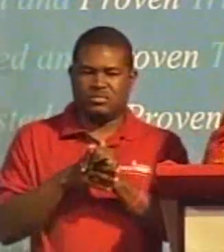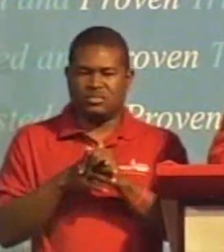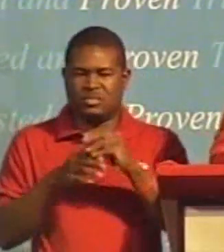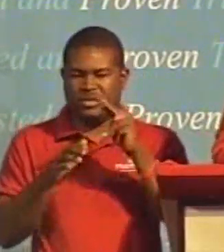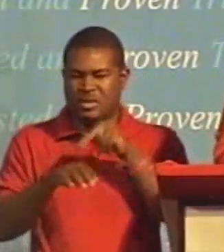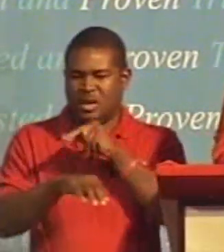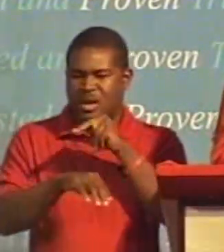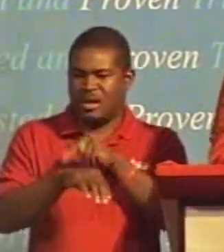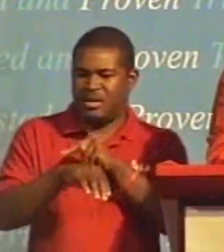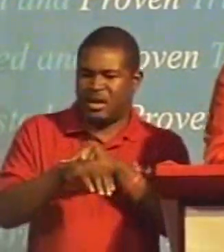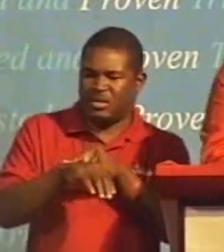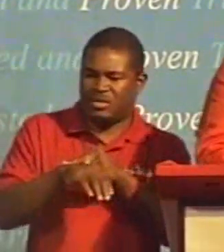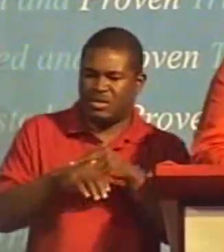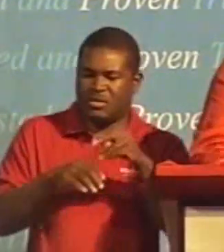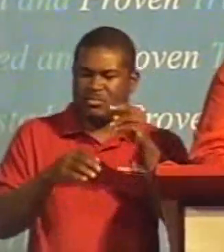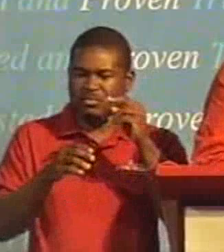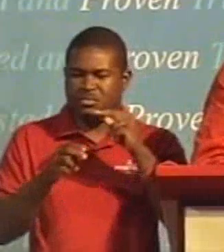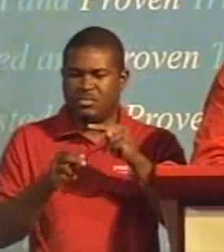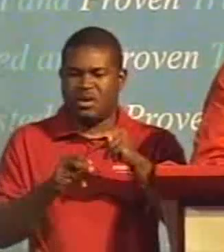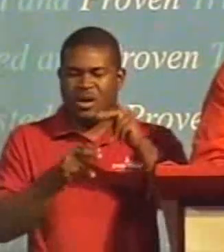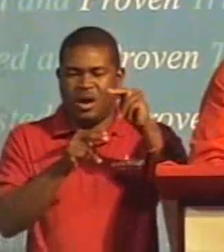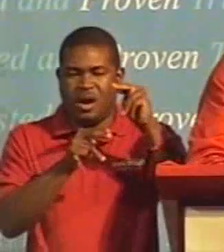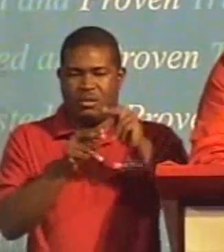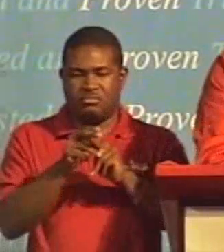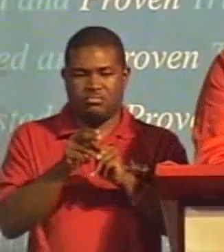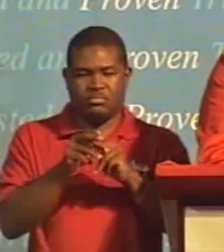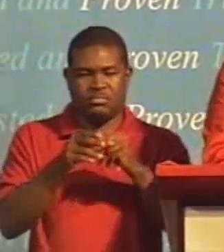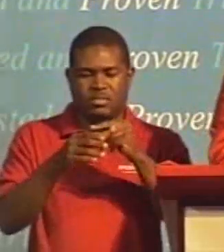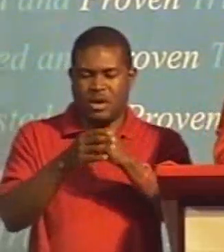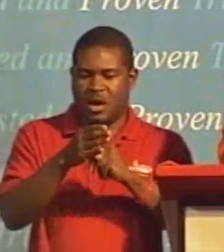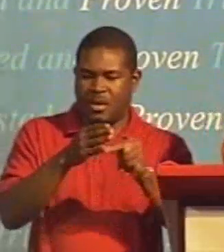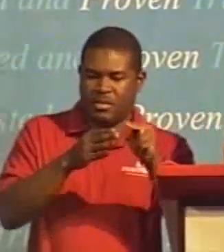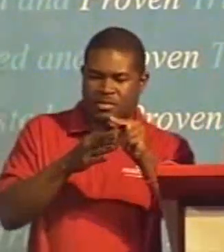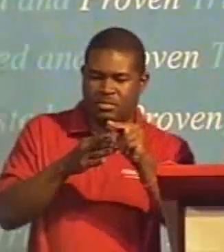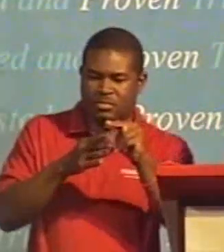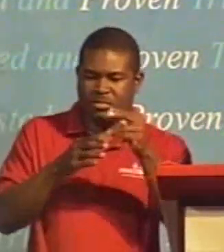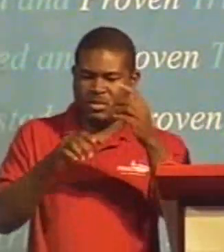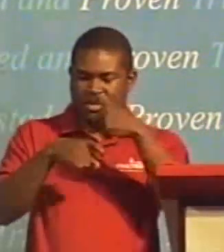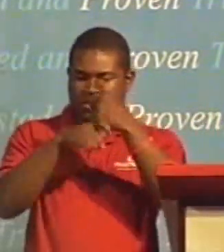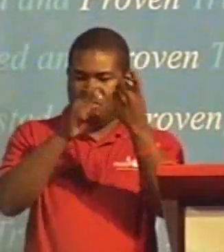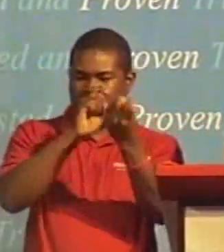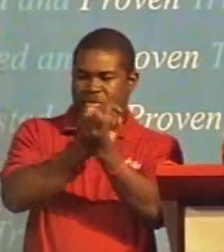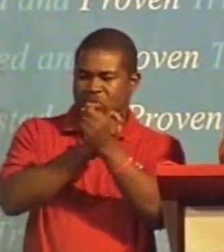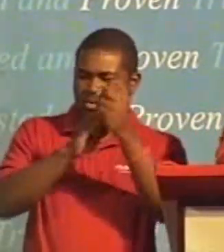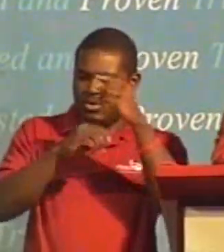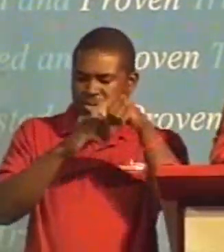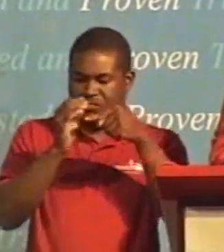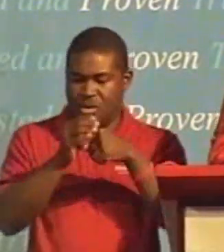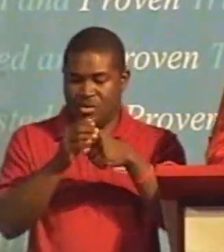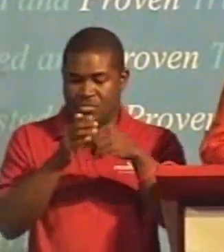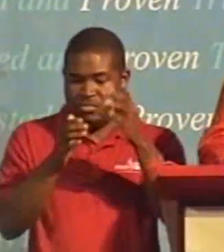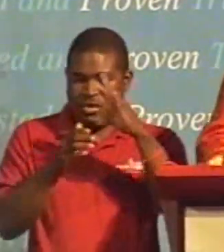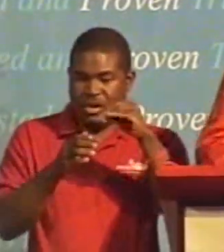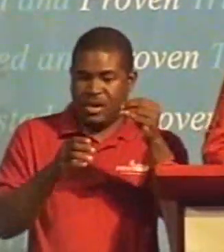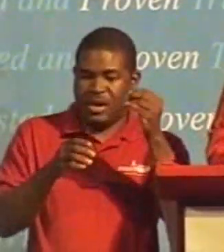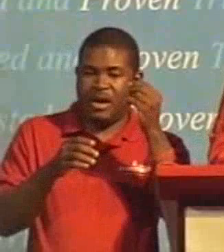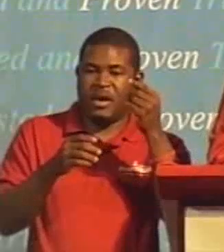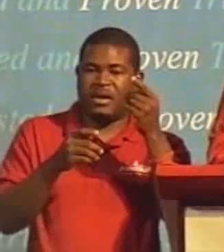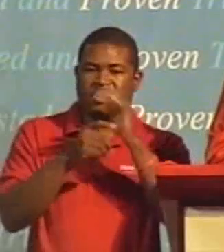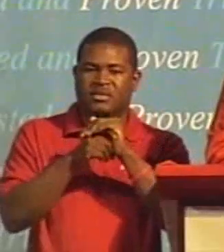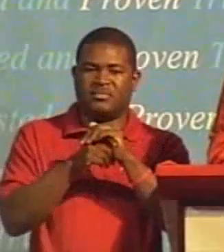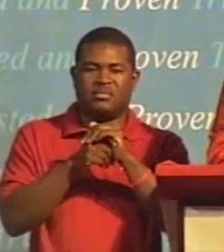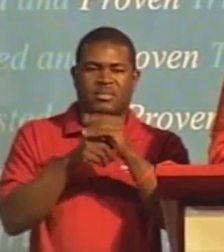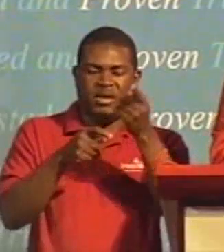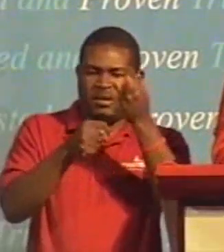Chock-a-block with cruise ships. The biggest ship in the world, turn around the basin right in front of the British Colonial Hotel and tying up at Prince